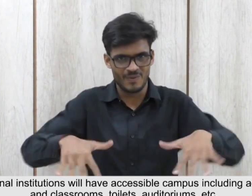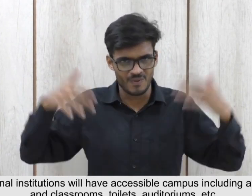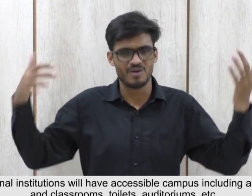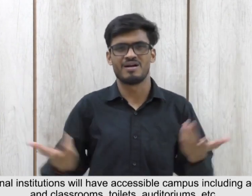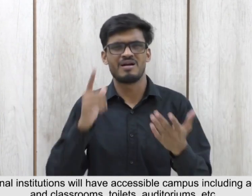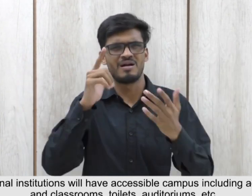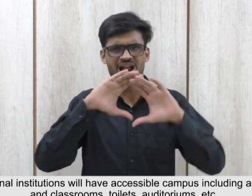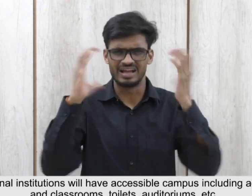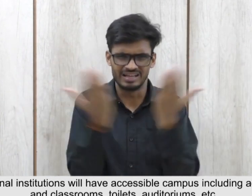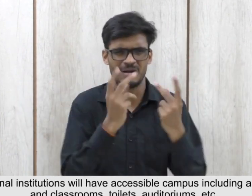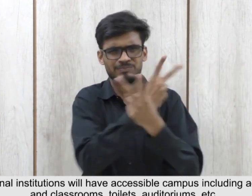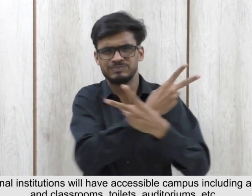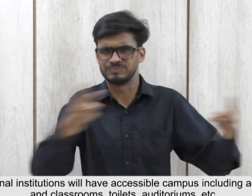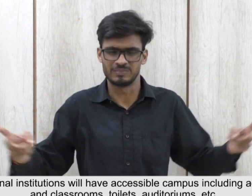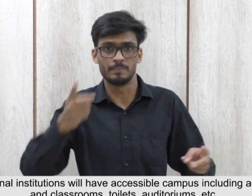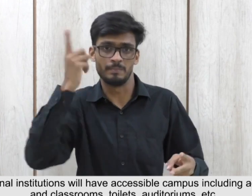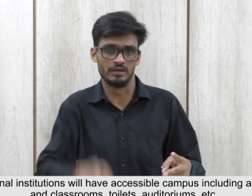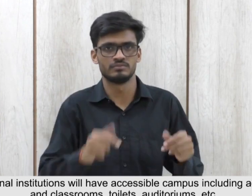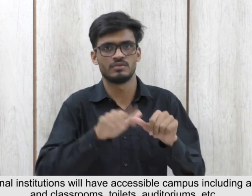toilets, auditoriums, etc.